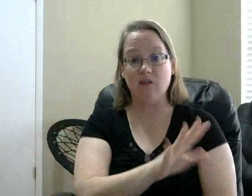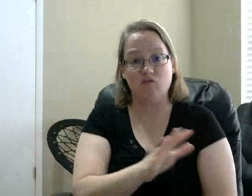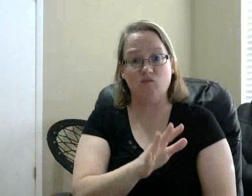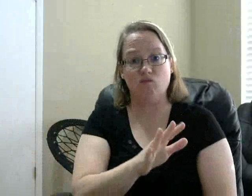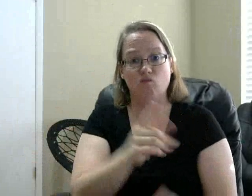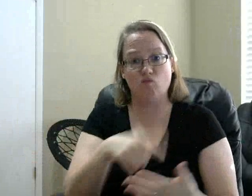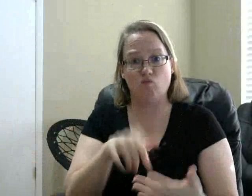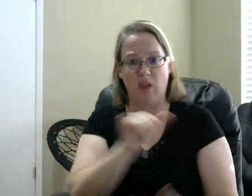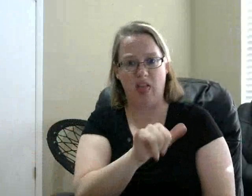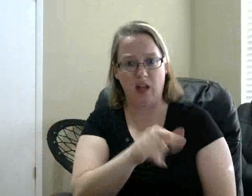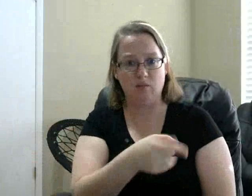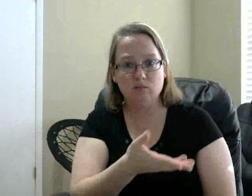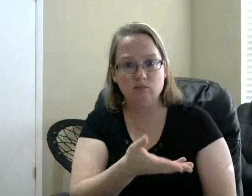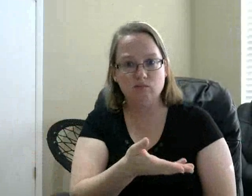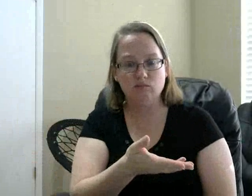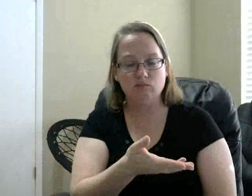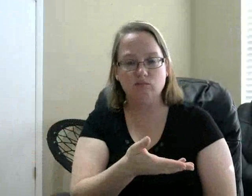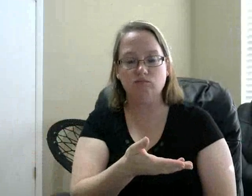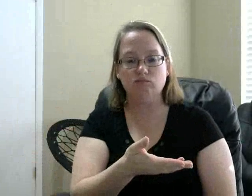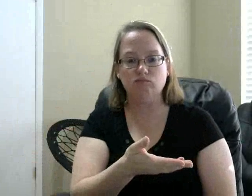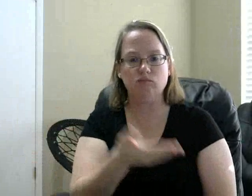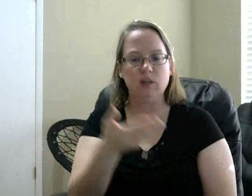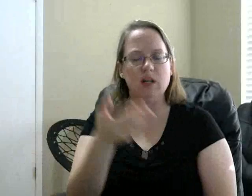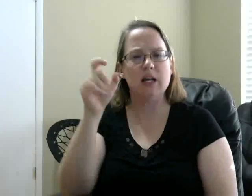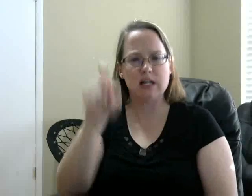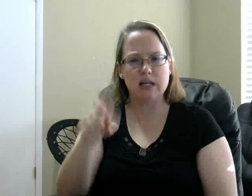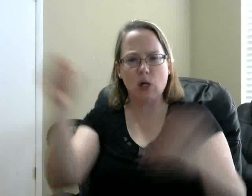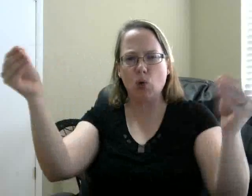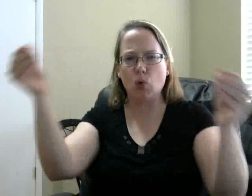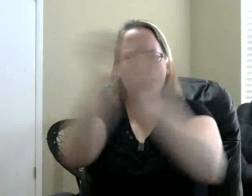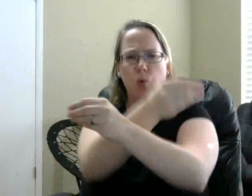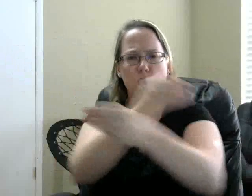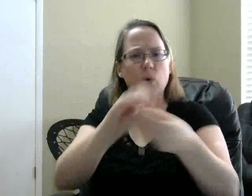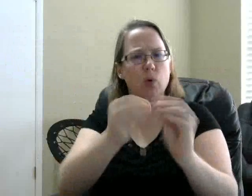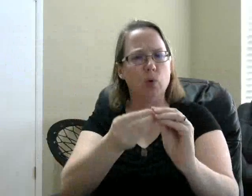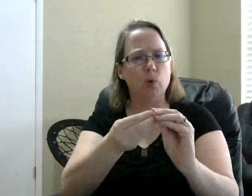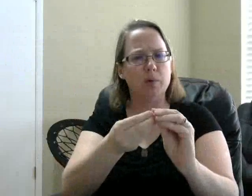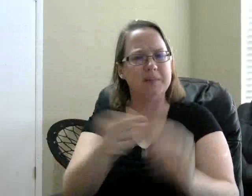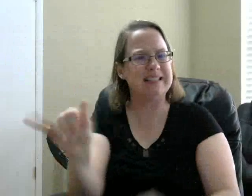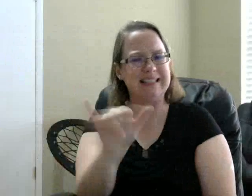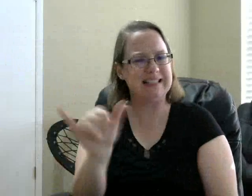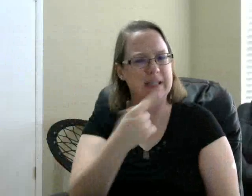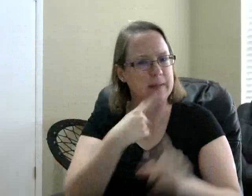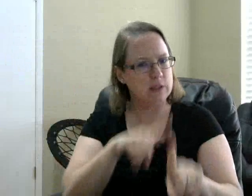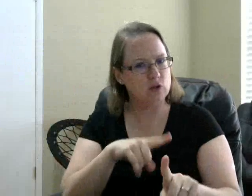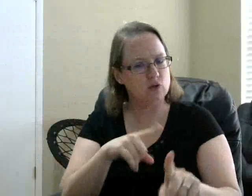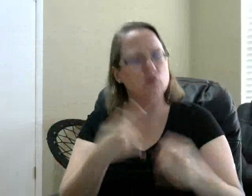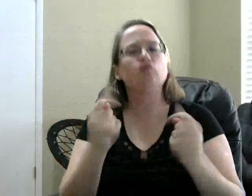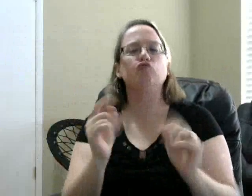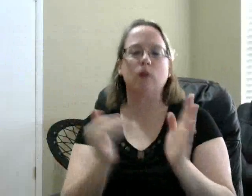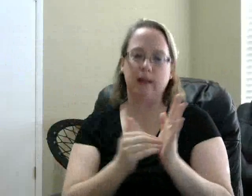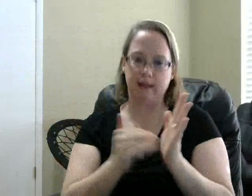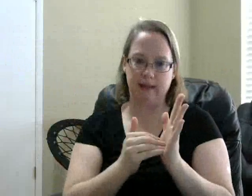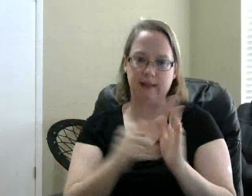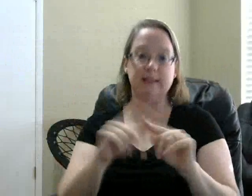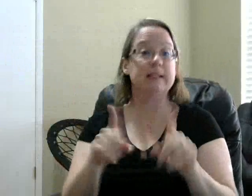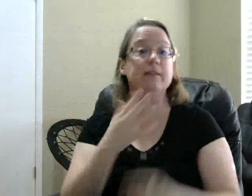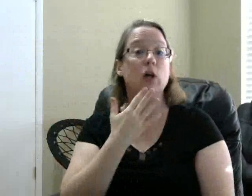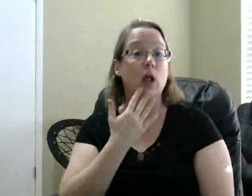Well, we're not going to see that. Can you switch the two numbers and get the same answer? Well, let's try that. I'm going to try it in a different color so we don't get all confused. So let's